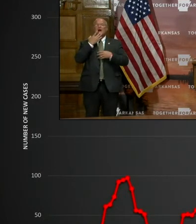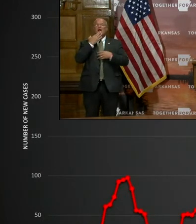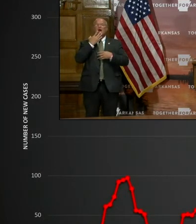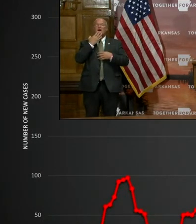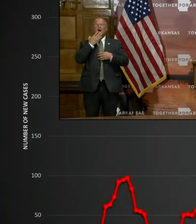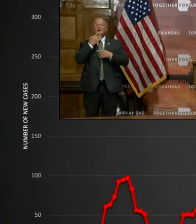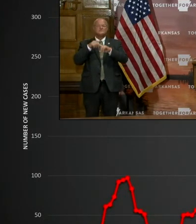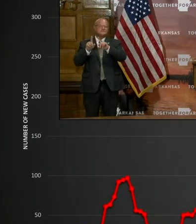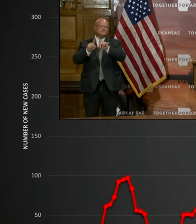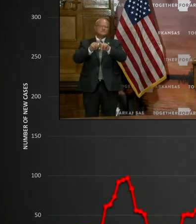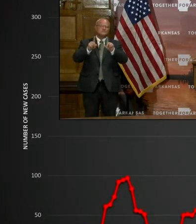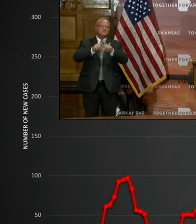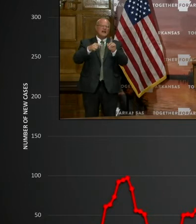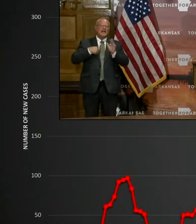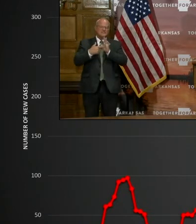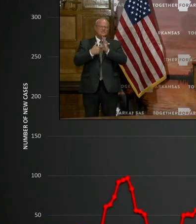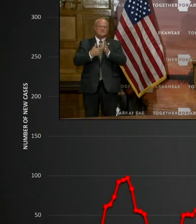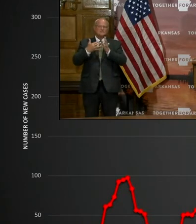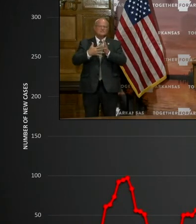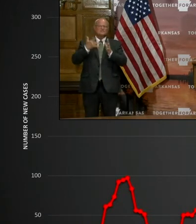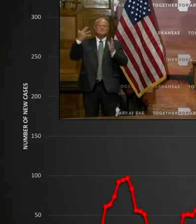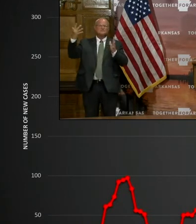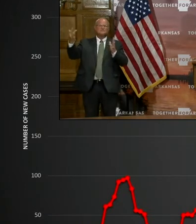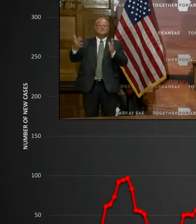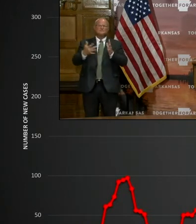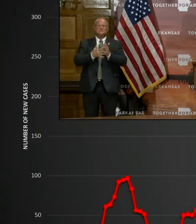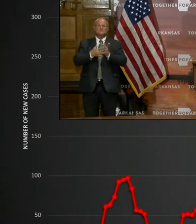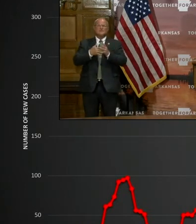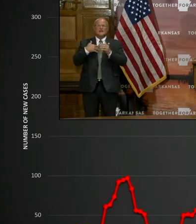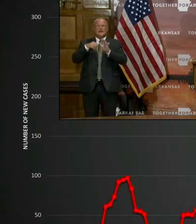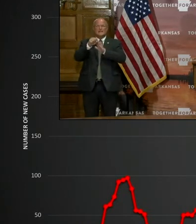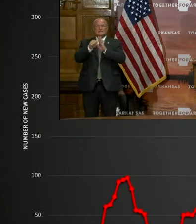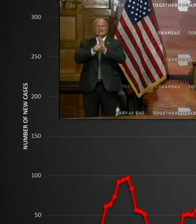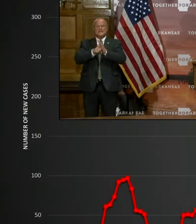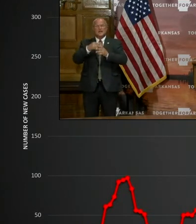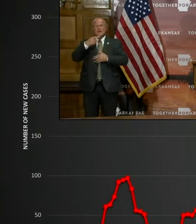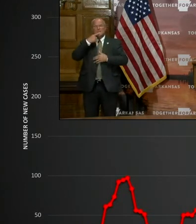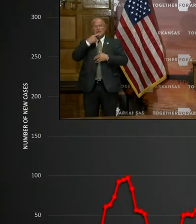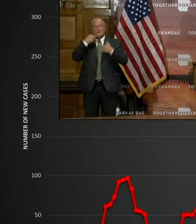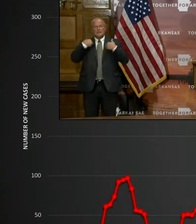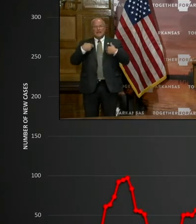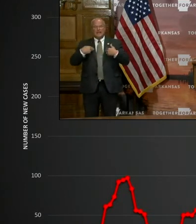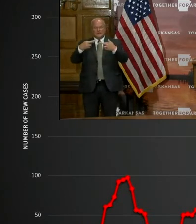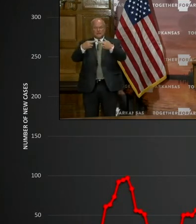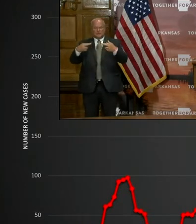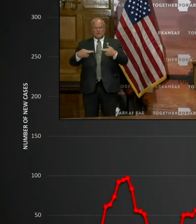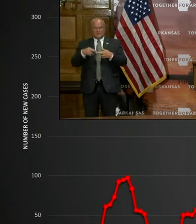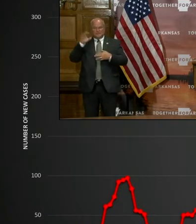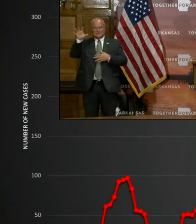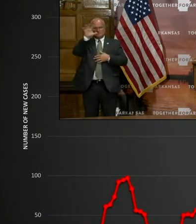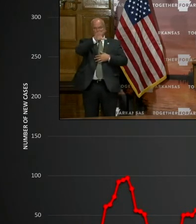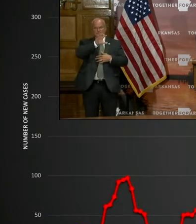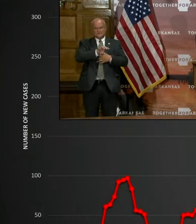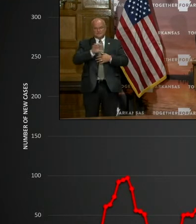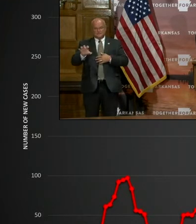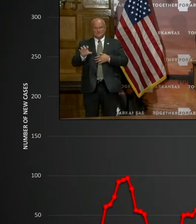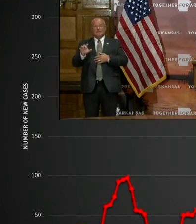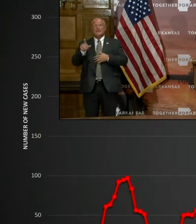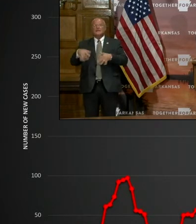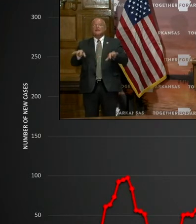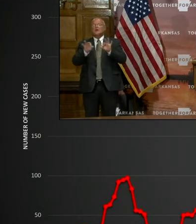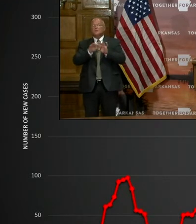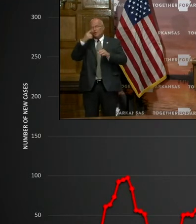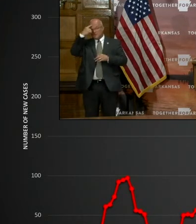like to show this periodically, that breaks down our state by public health regions. And this is really an important guide